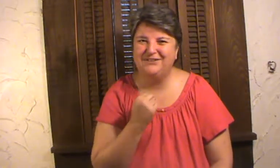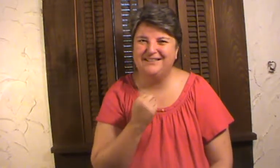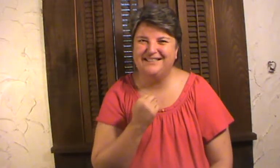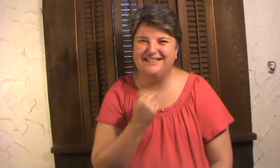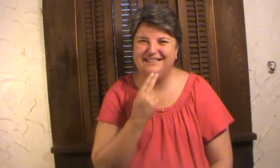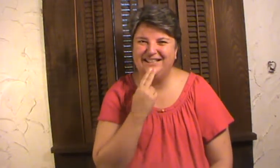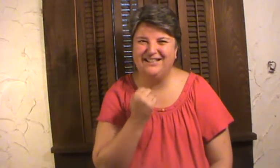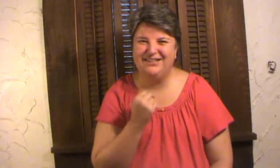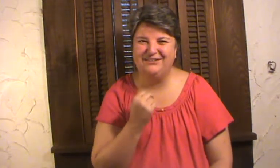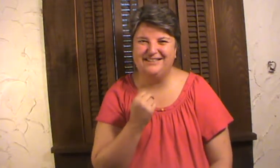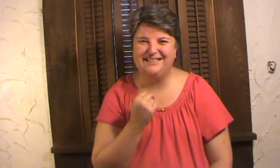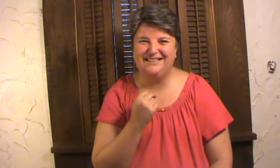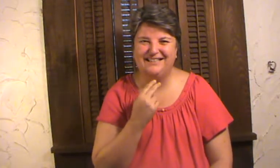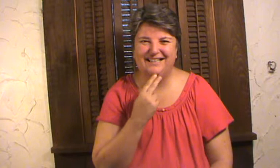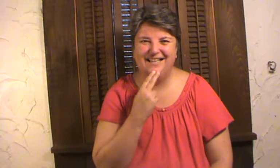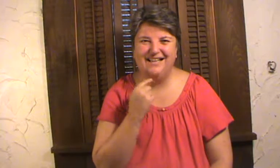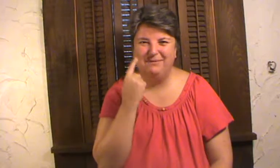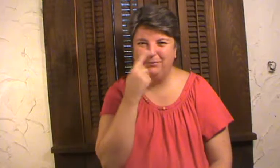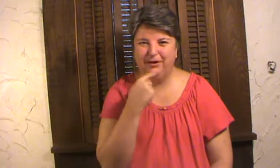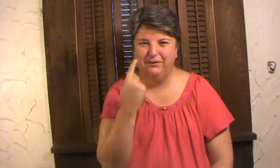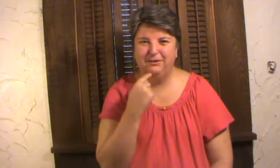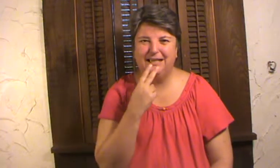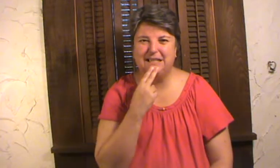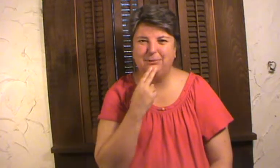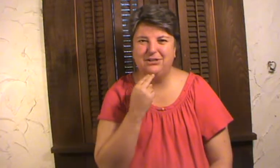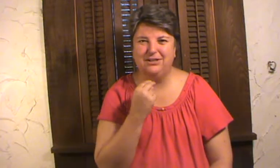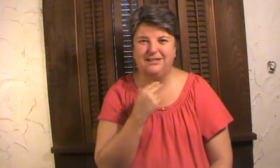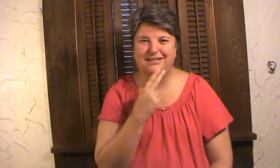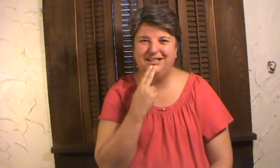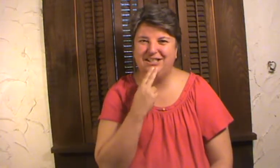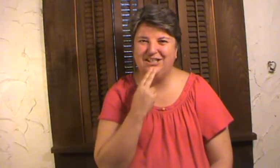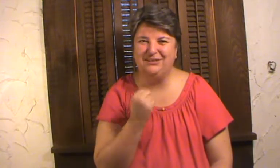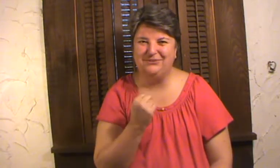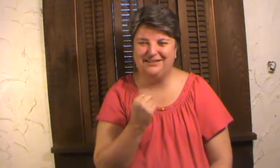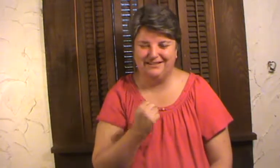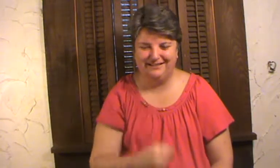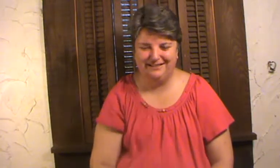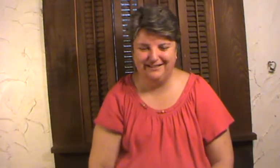Cute, cute. Beware of the expressions. Cute.